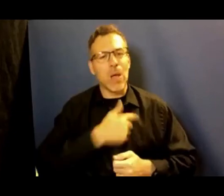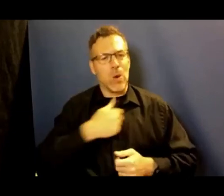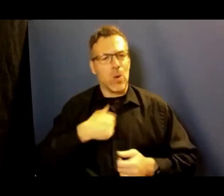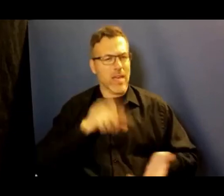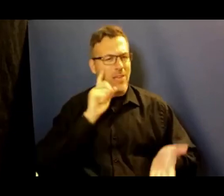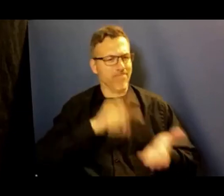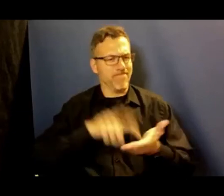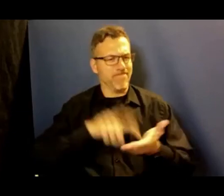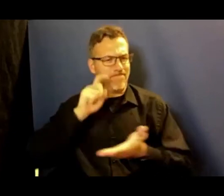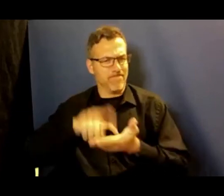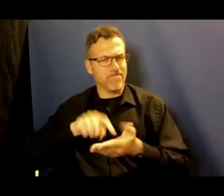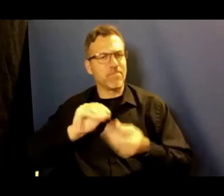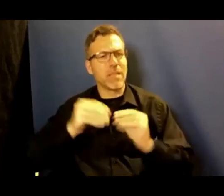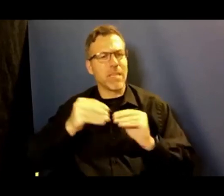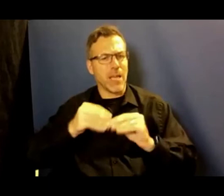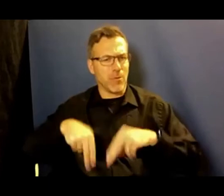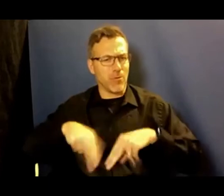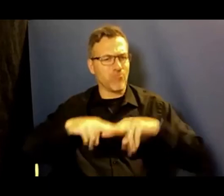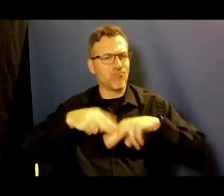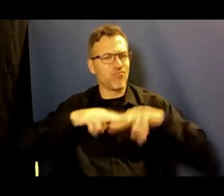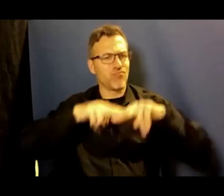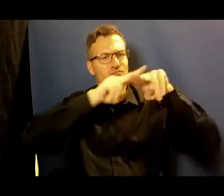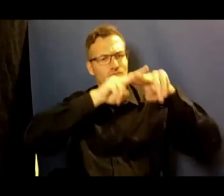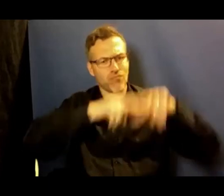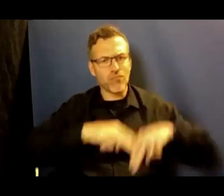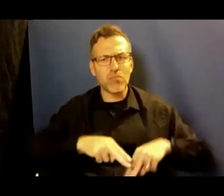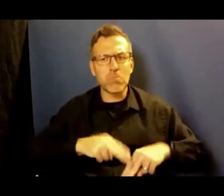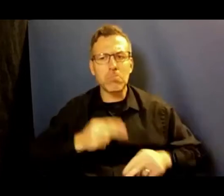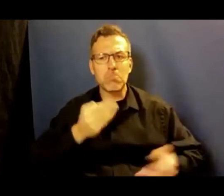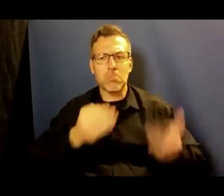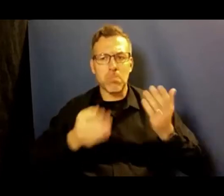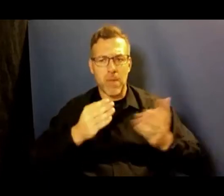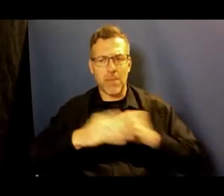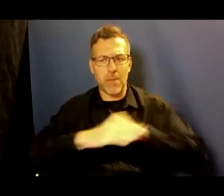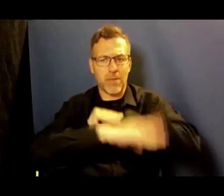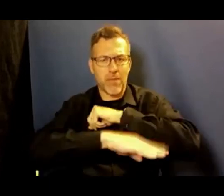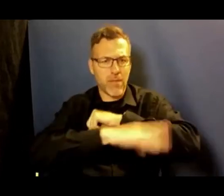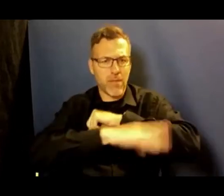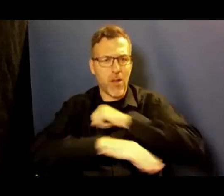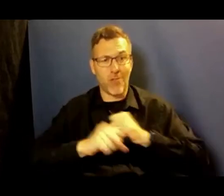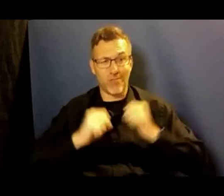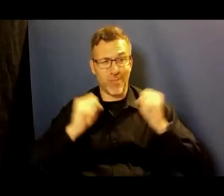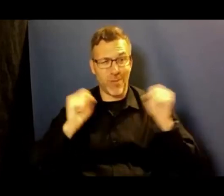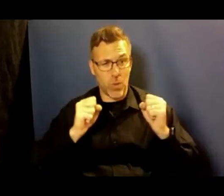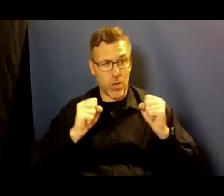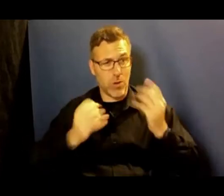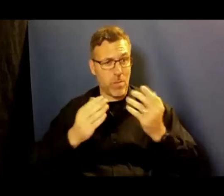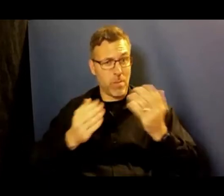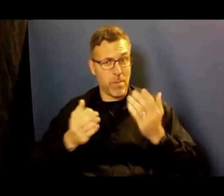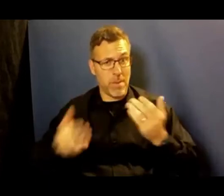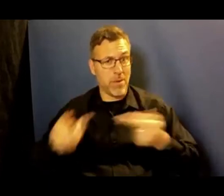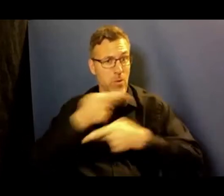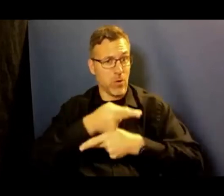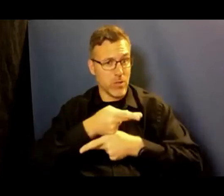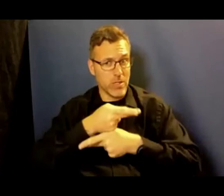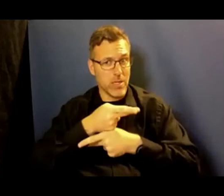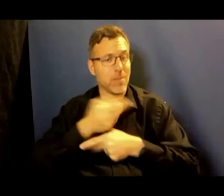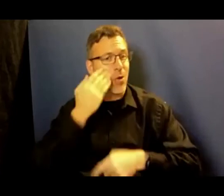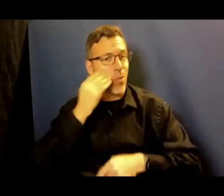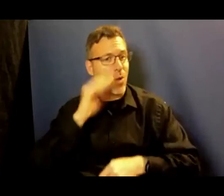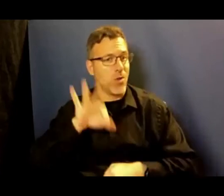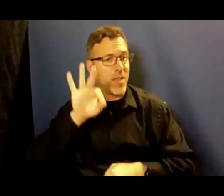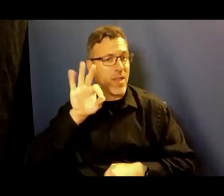with COVID-19 and some anticipation that will worsen through the fall and winter. But we know flu season is upon us at the same